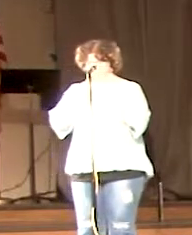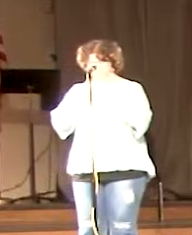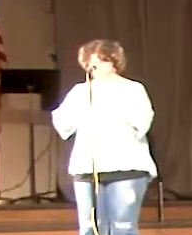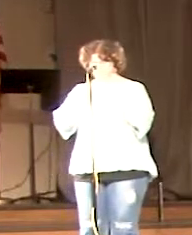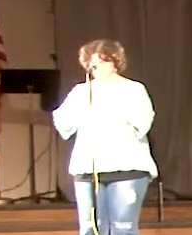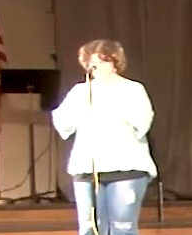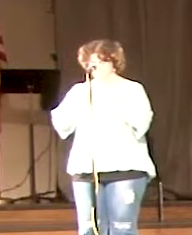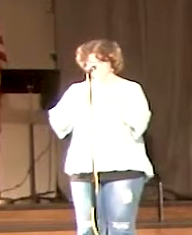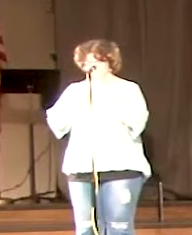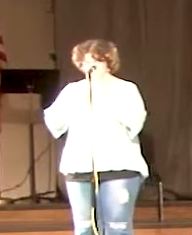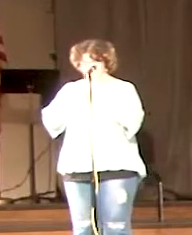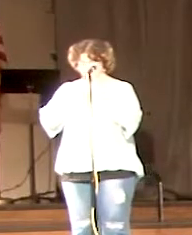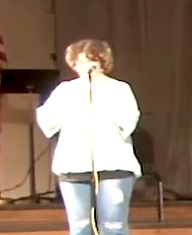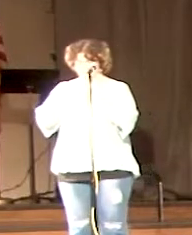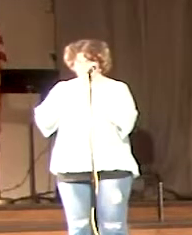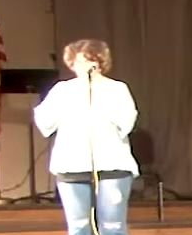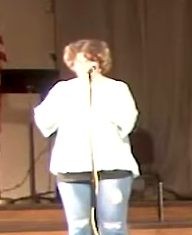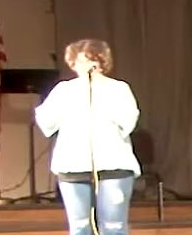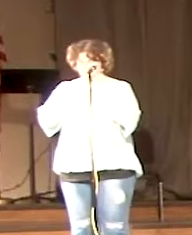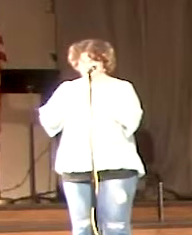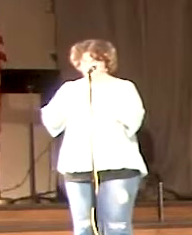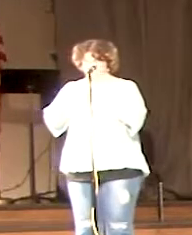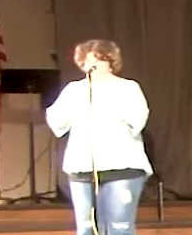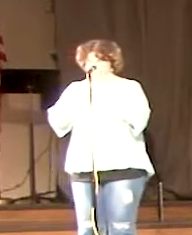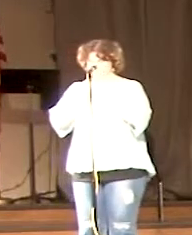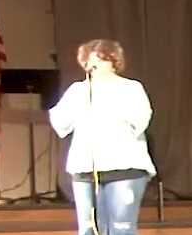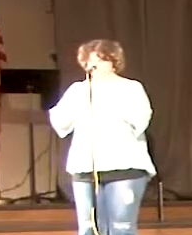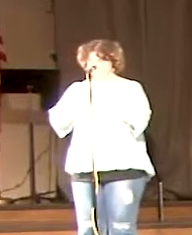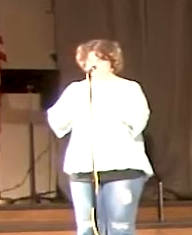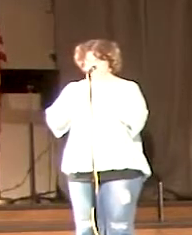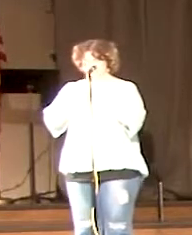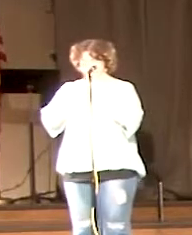not by might nor by power, but by my Spirit, says the Lord.